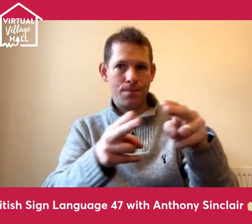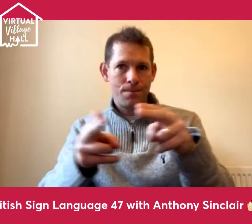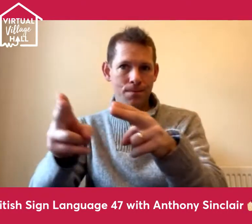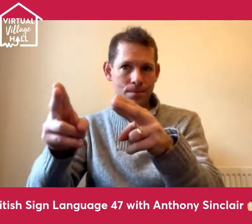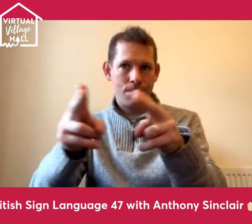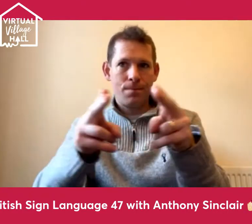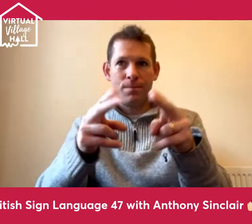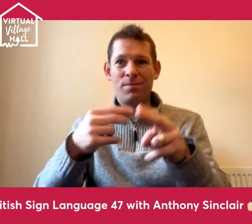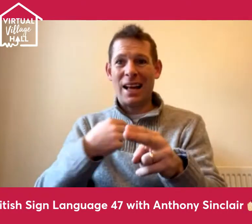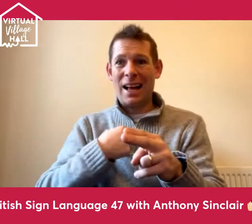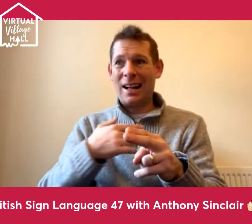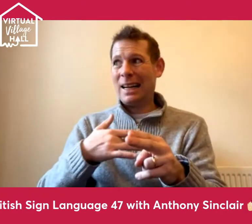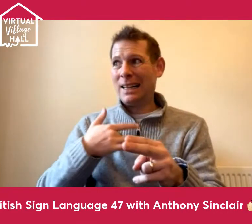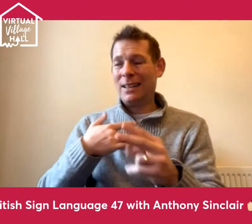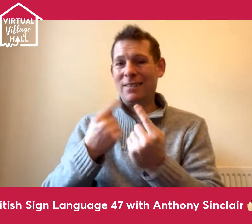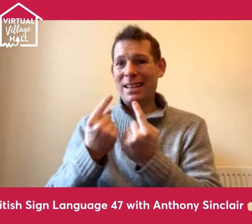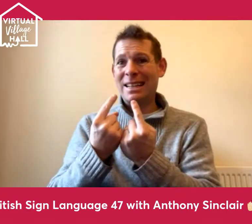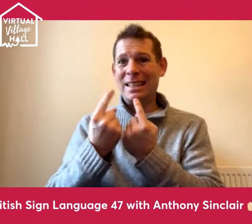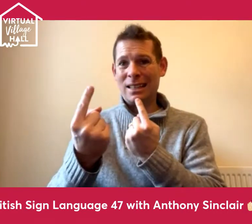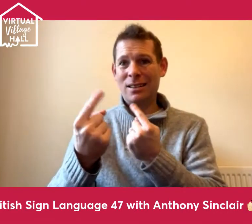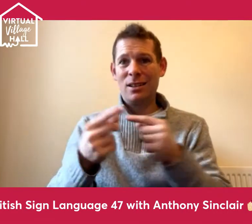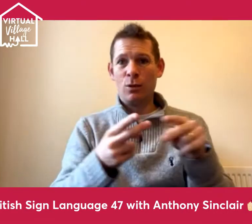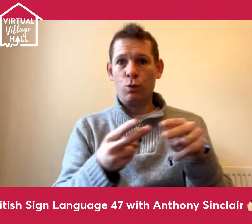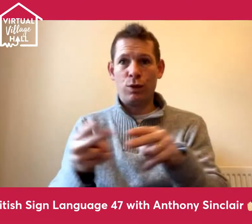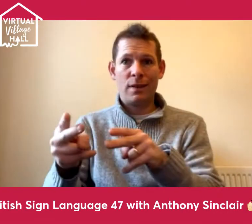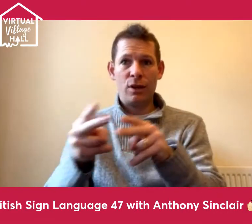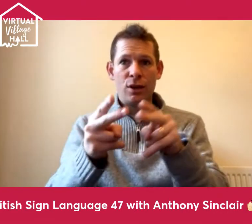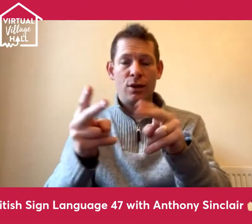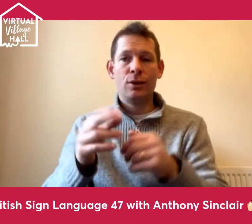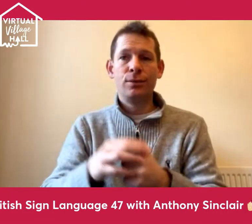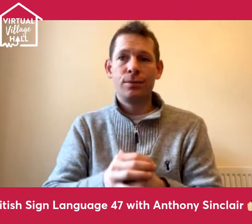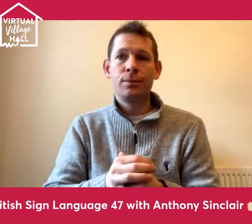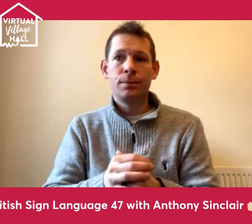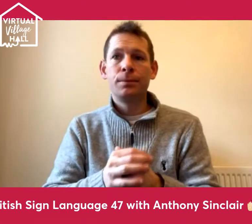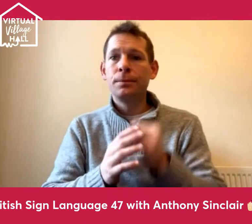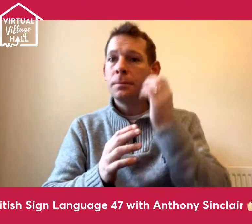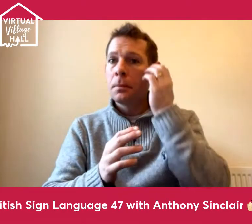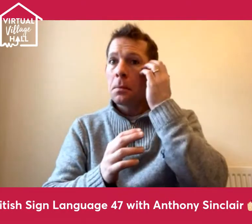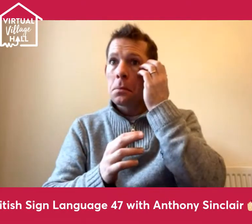So this is river. I live very close to a river.